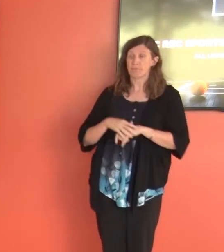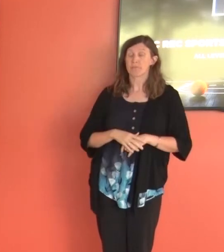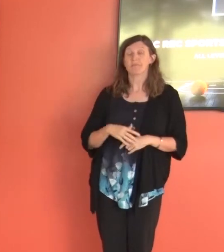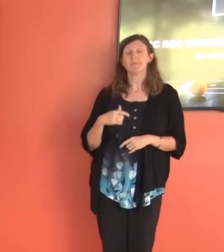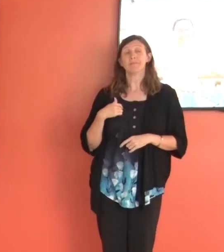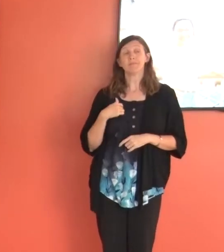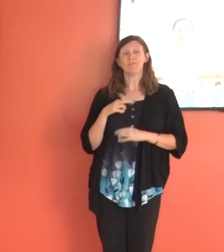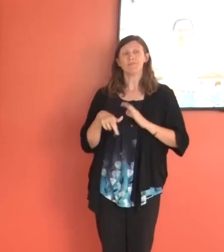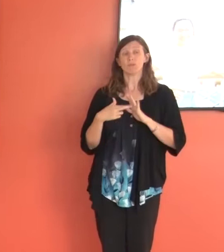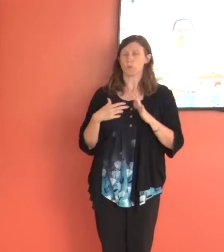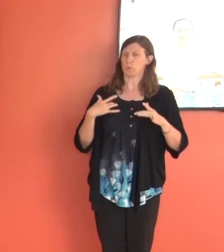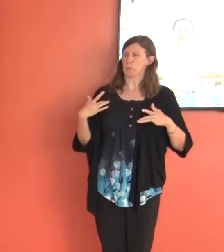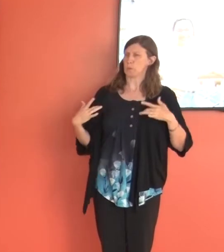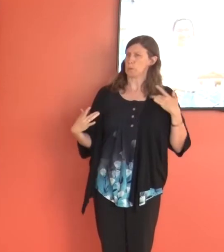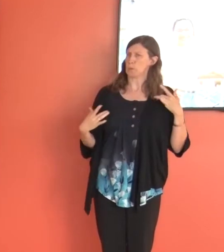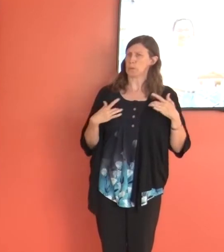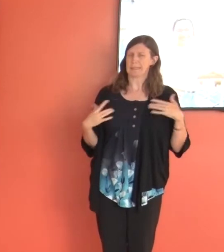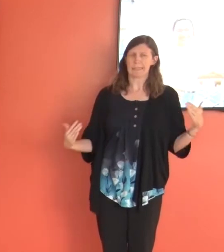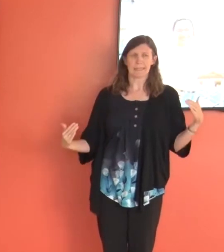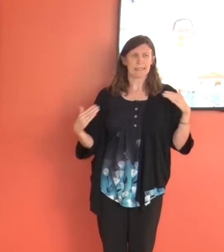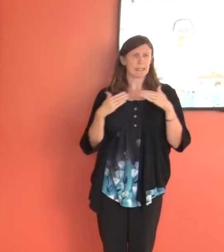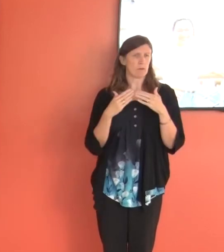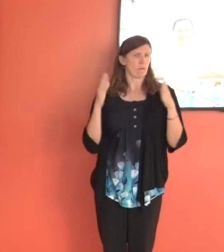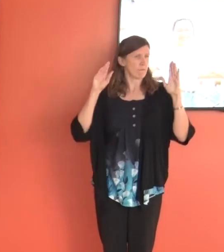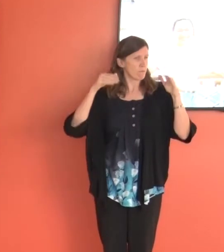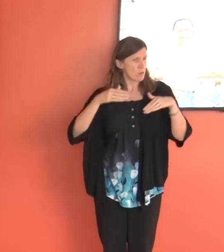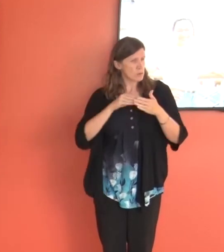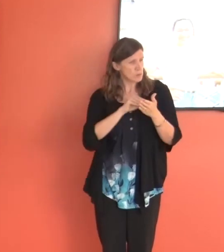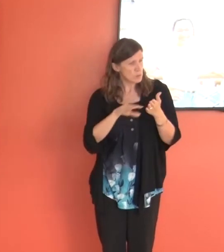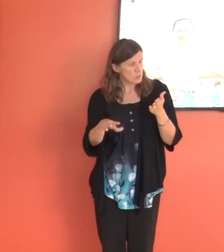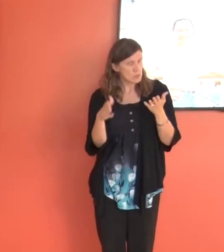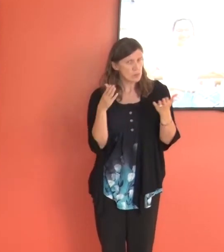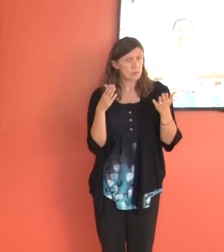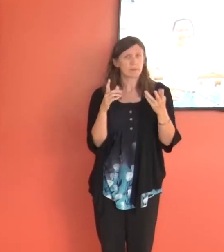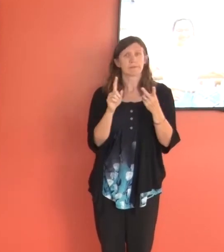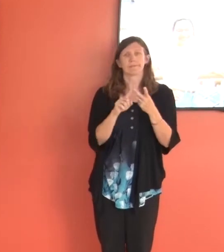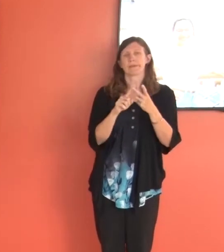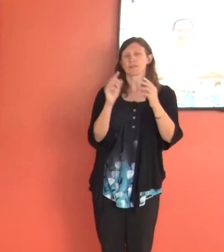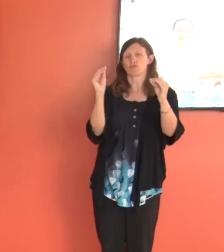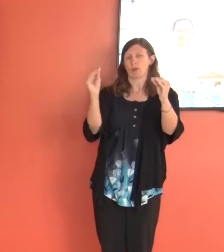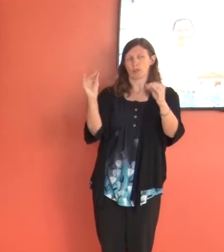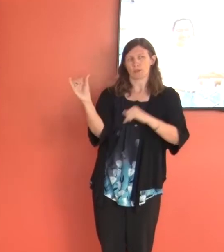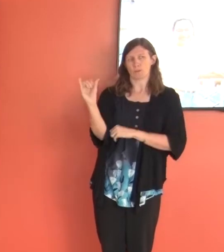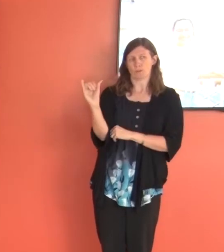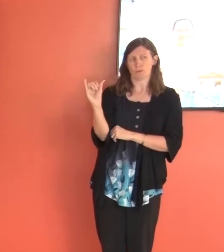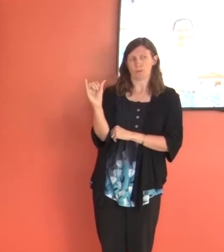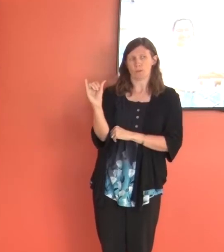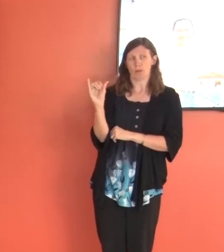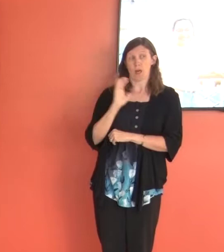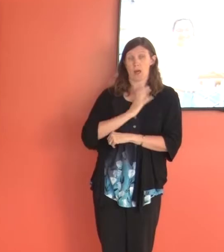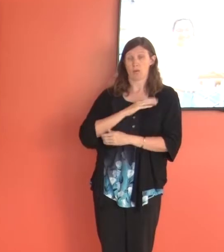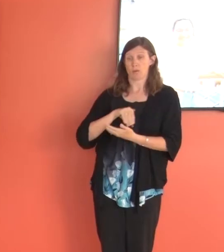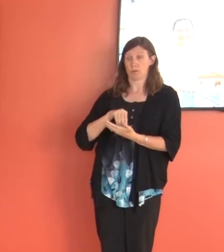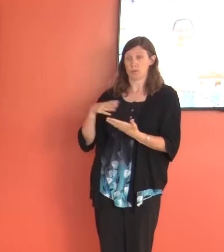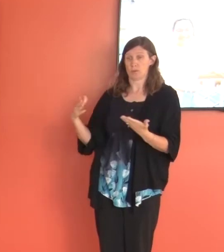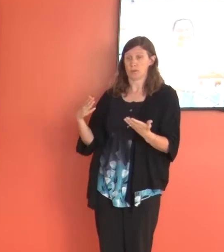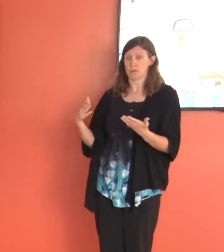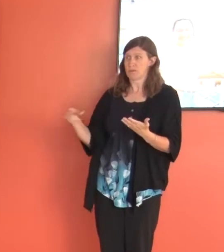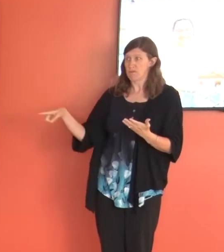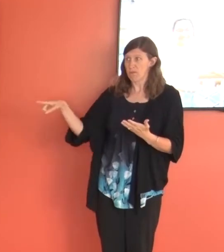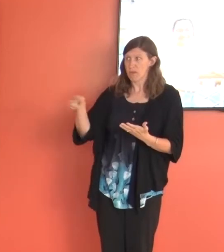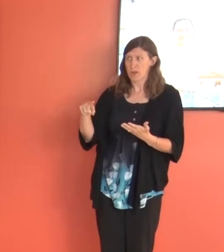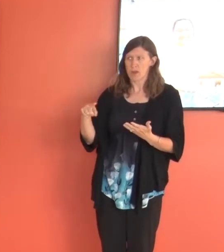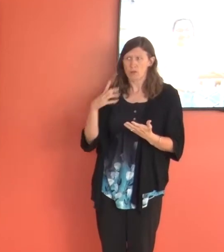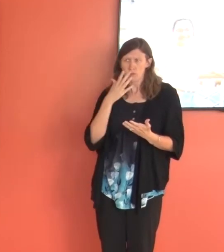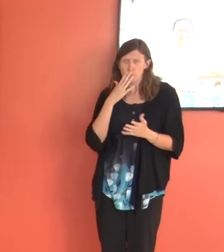it has, it's equally focused on student services and instruction. You know, our student services professionals are making sure